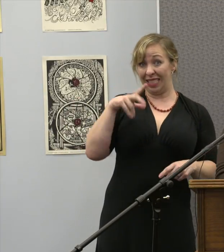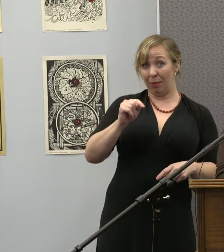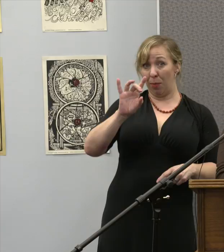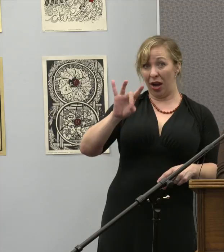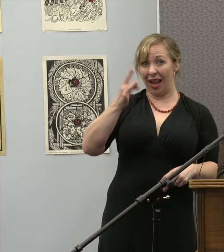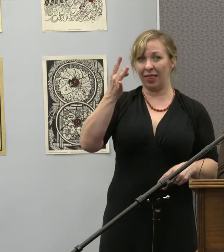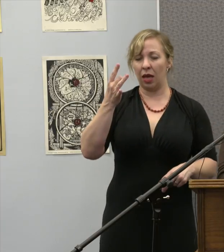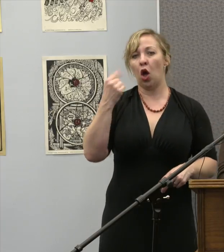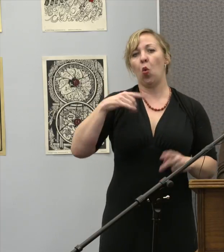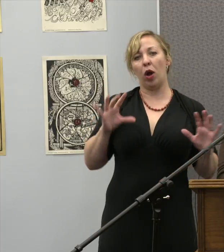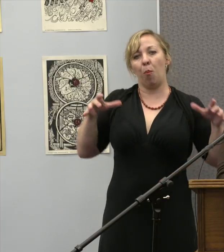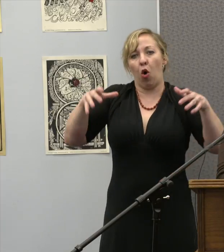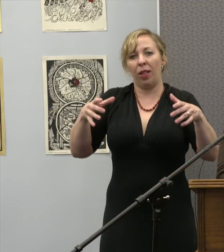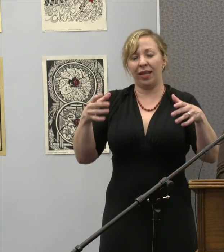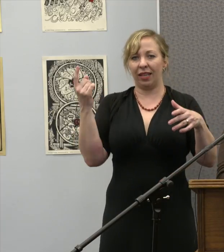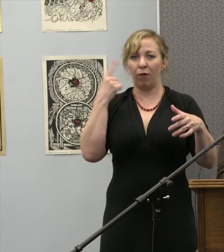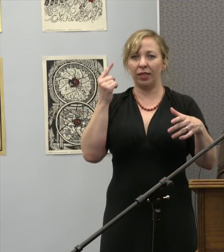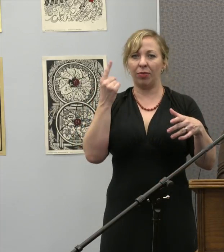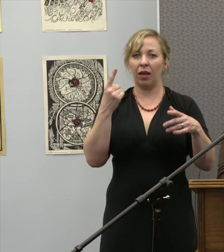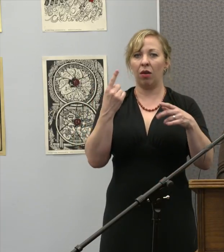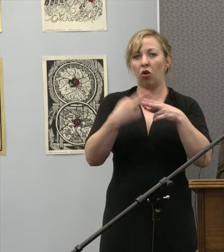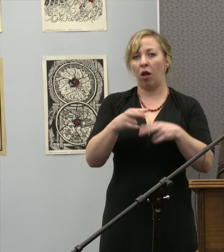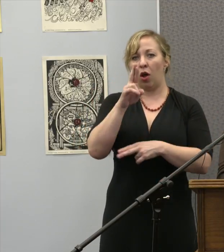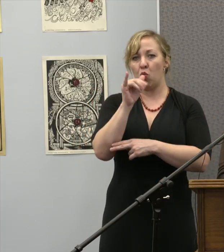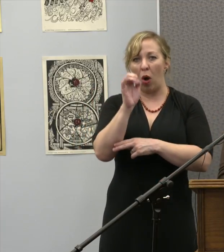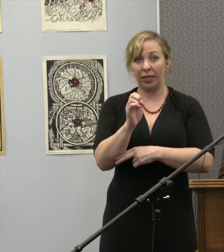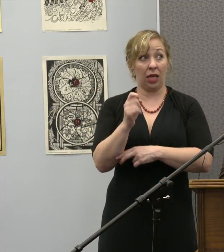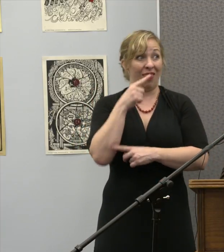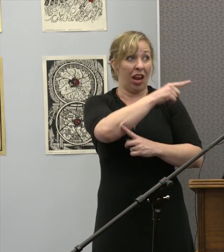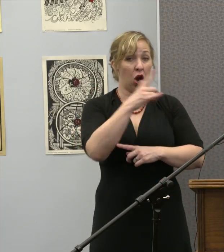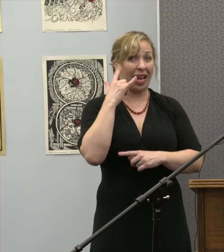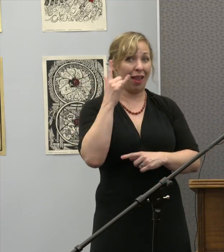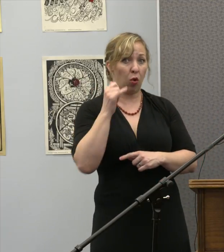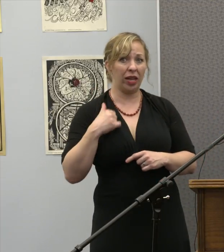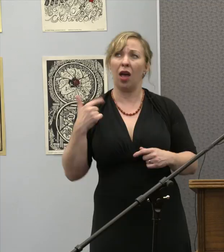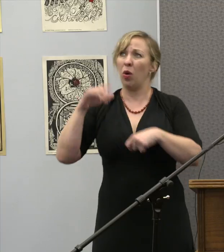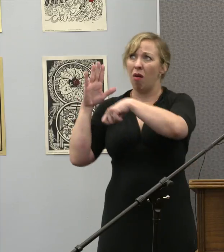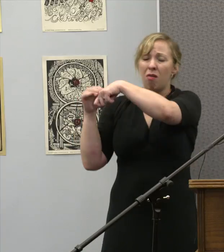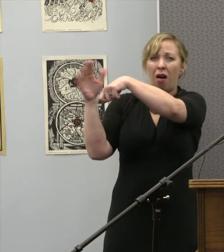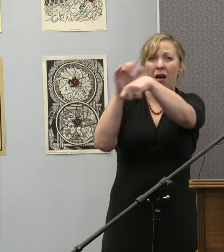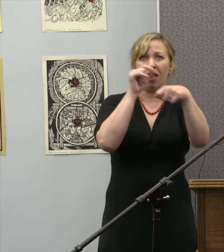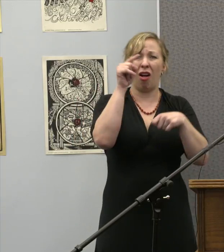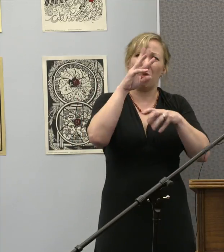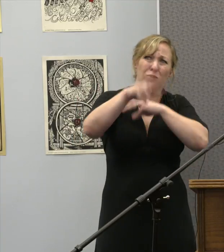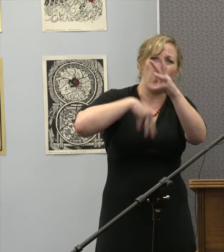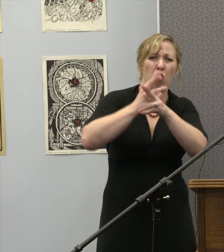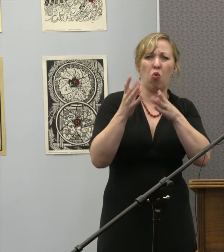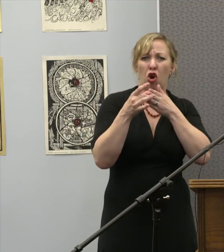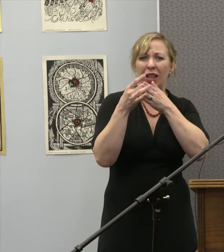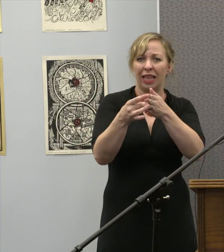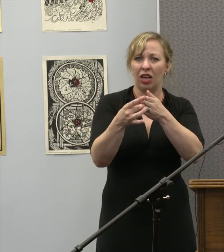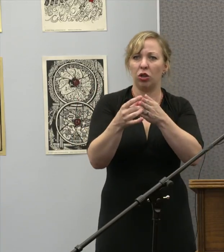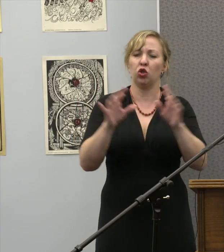something called RISE, along with frontline communities in California, to call on world leaders gathering in California for the Global Climate